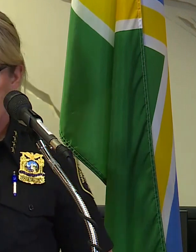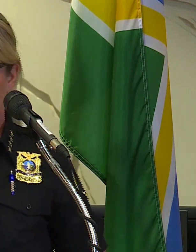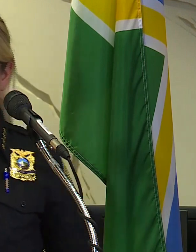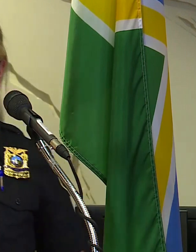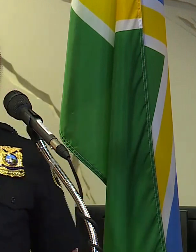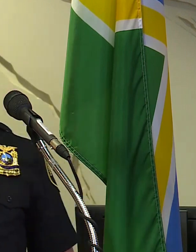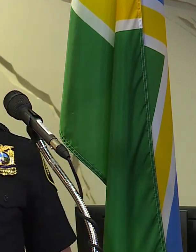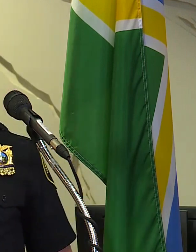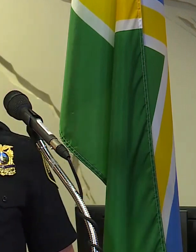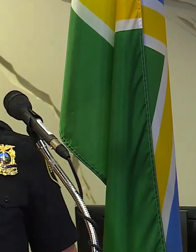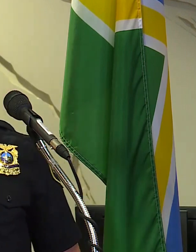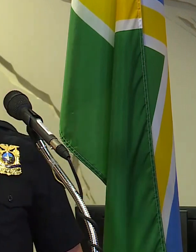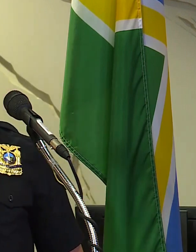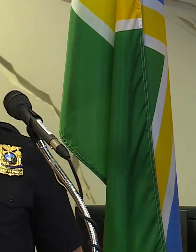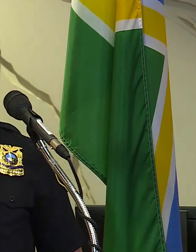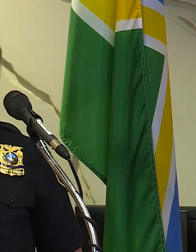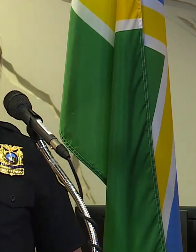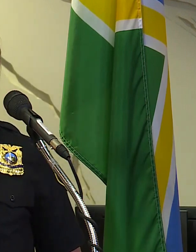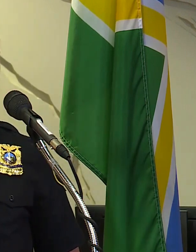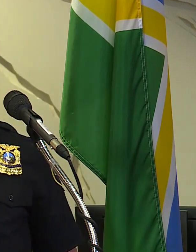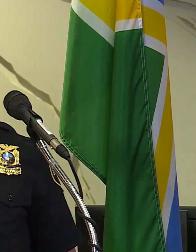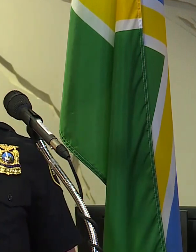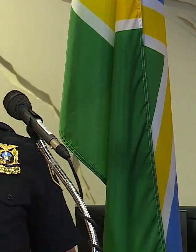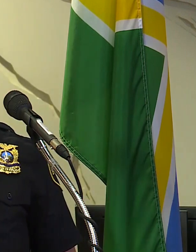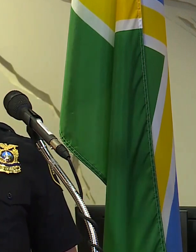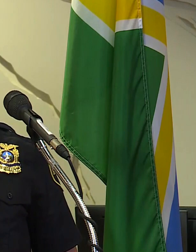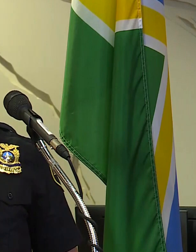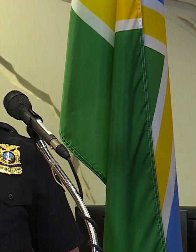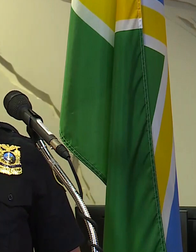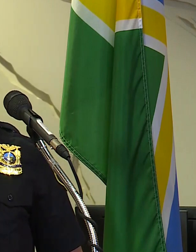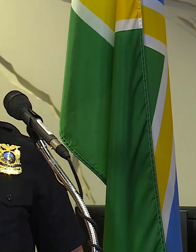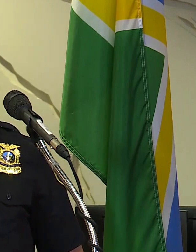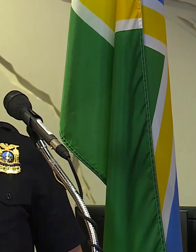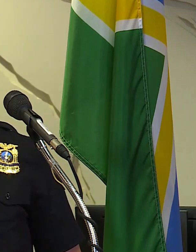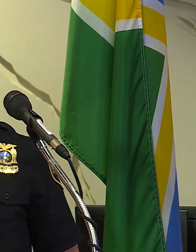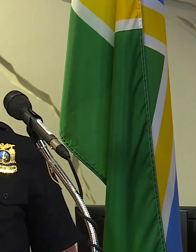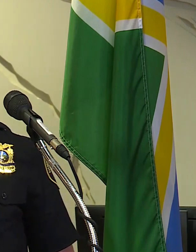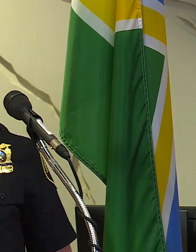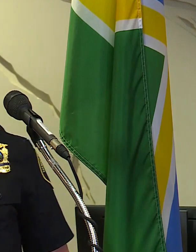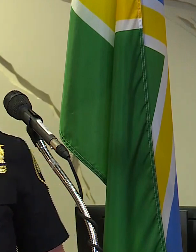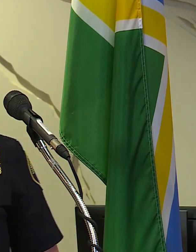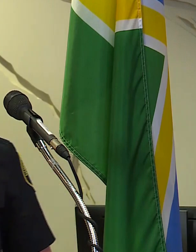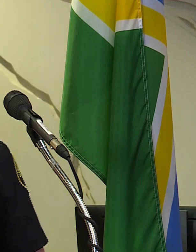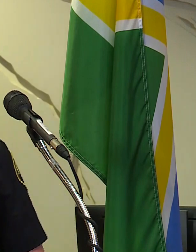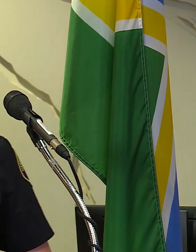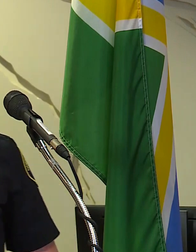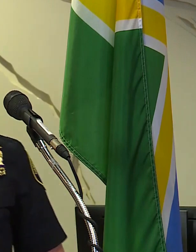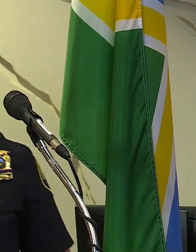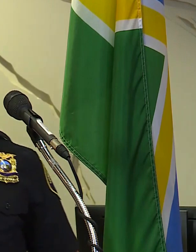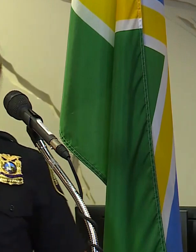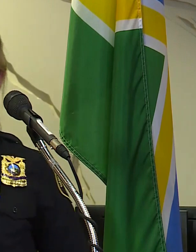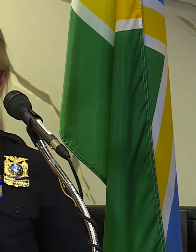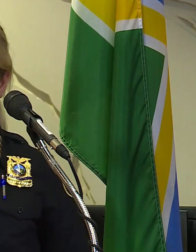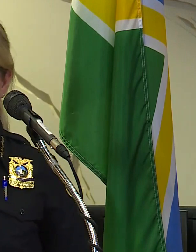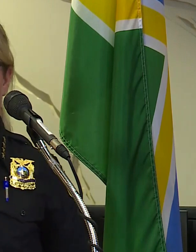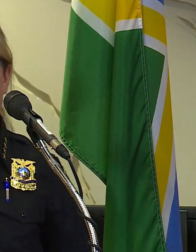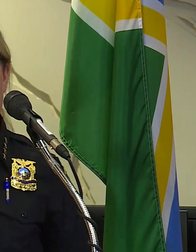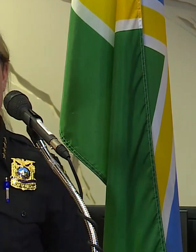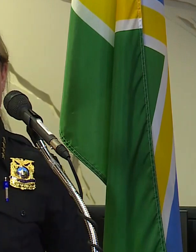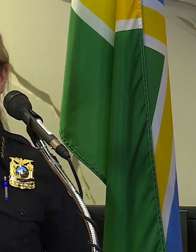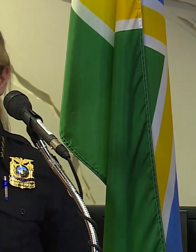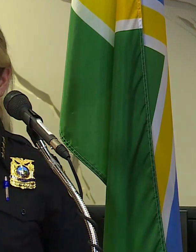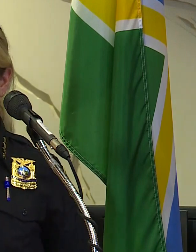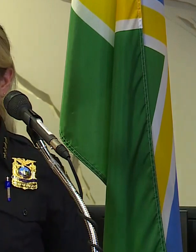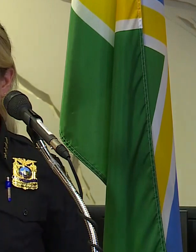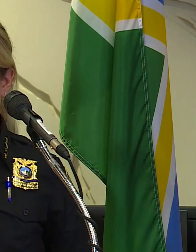Commissioner Hardesty for her leadership in quick action and preparing the emergency order for curfew, which Mayor Wheeler signed. The declaration of emergency and